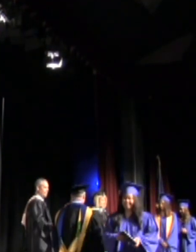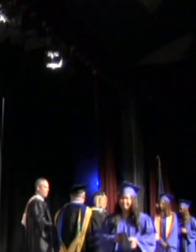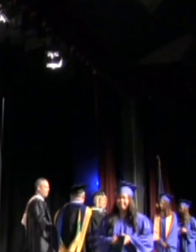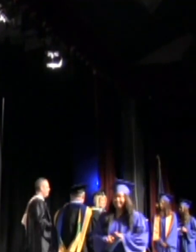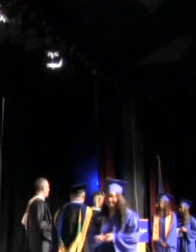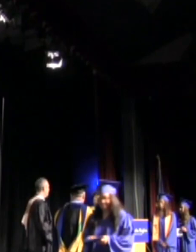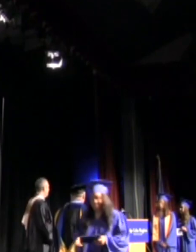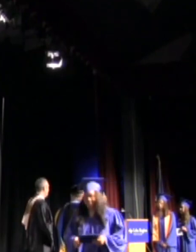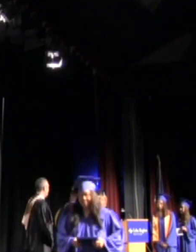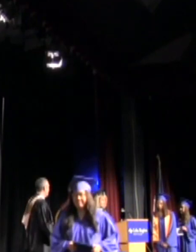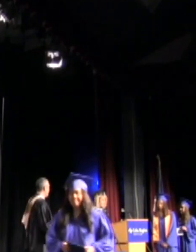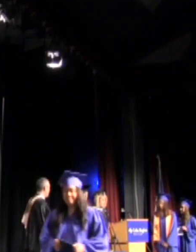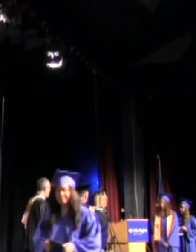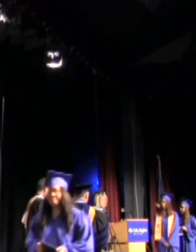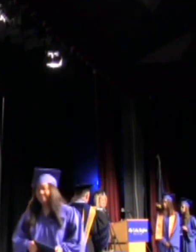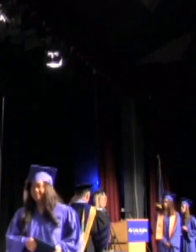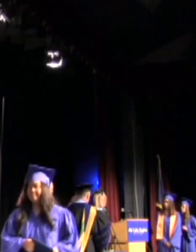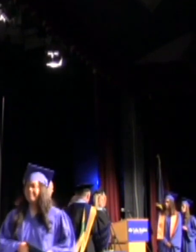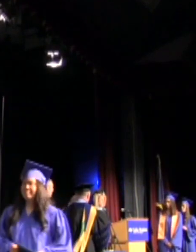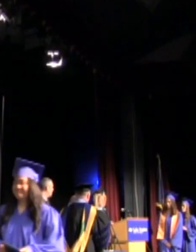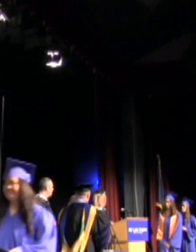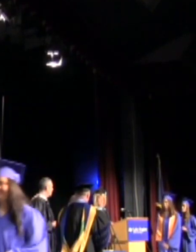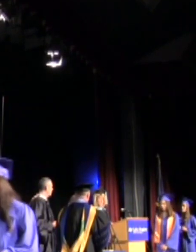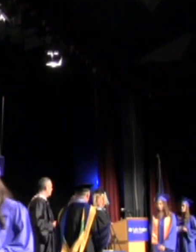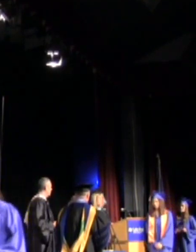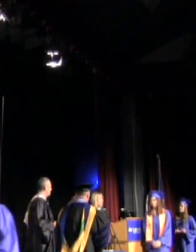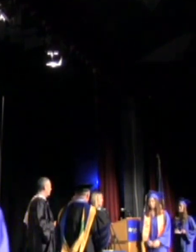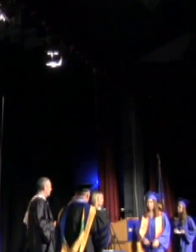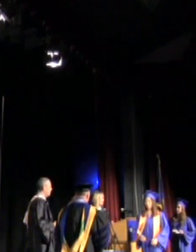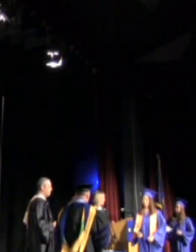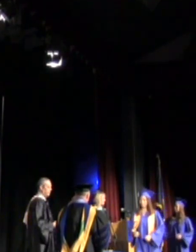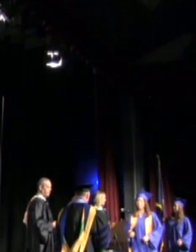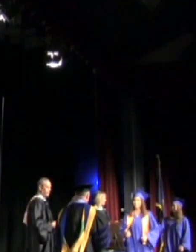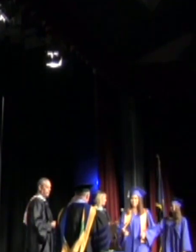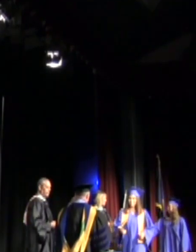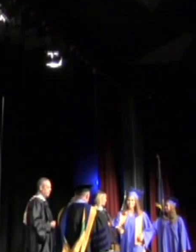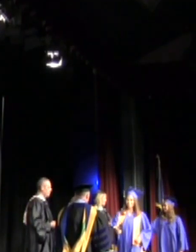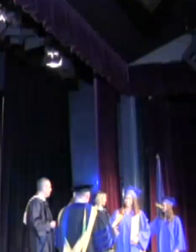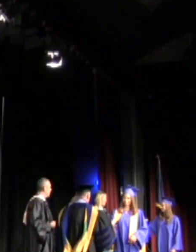Anne Lorraine Yu, Associate in Applied Science, Associate Degree Nurse.